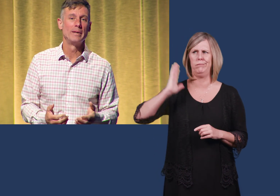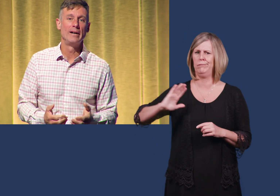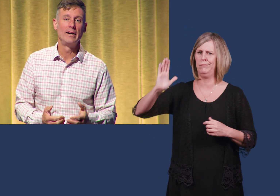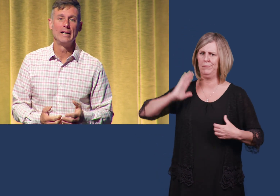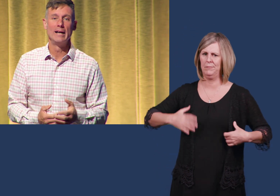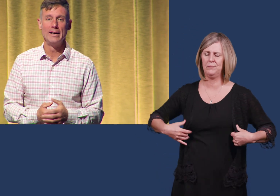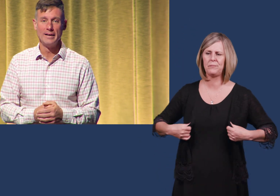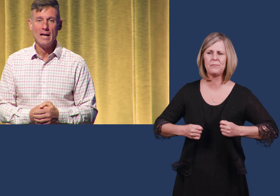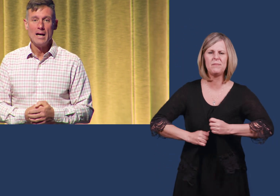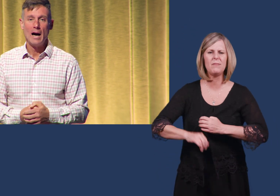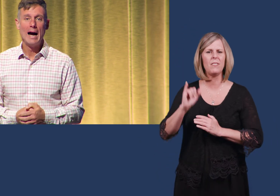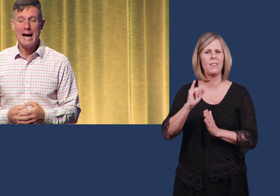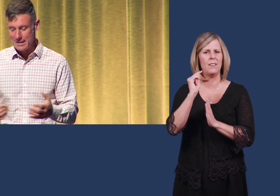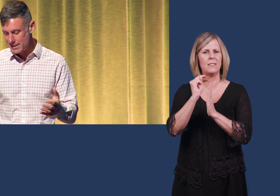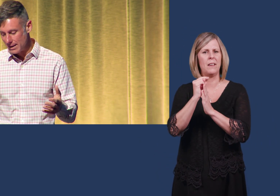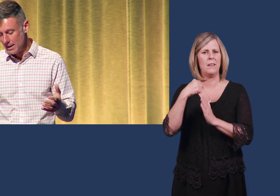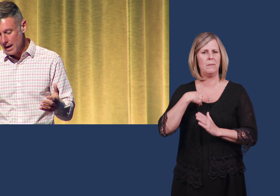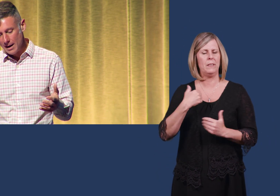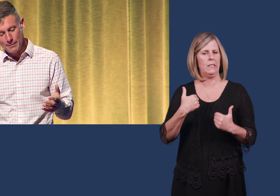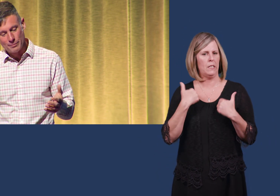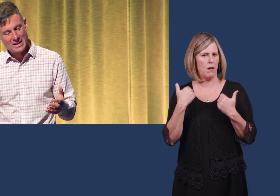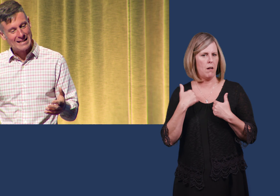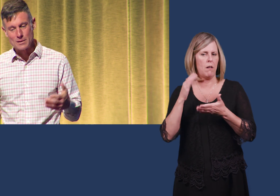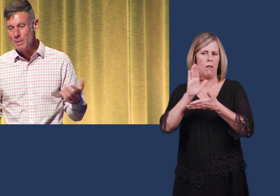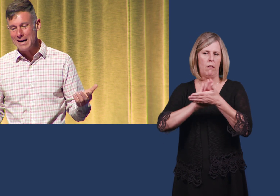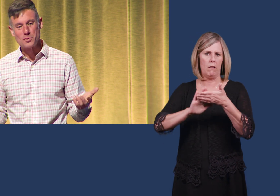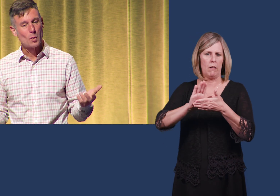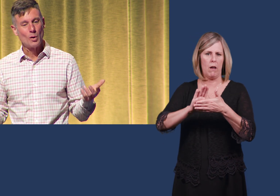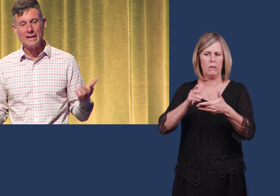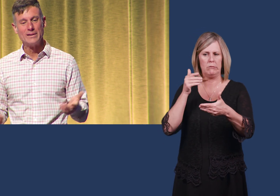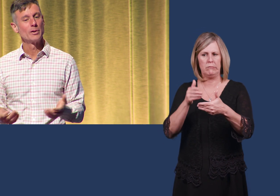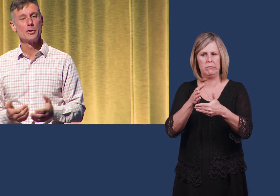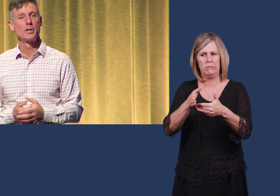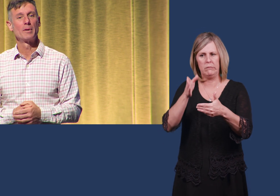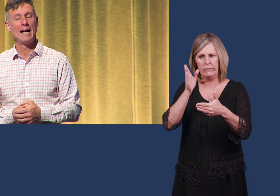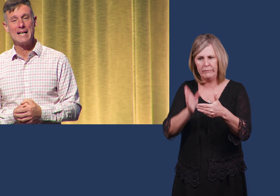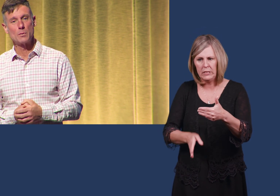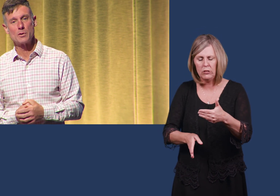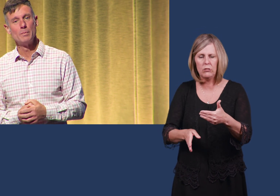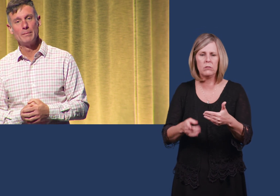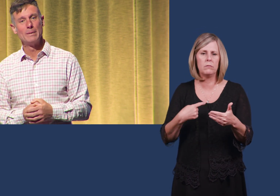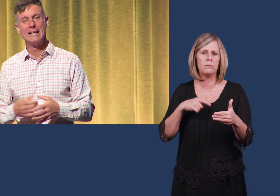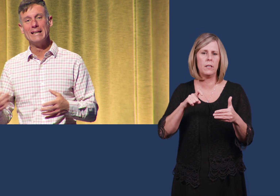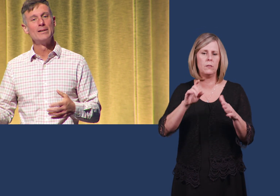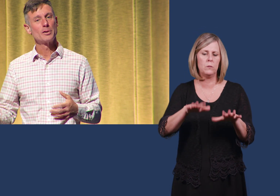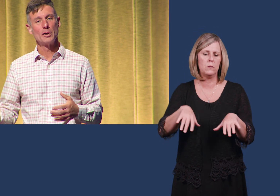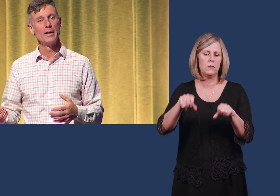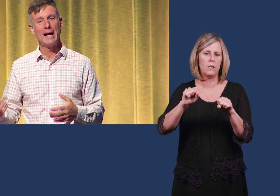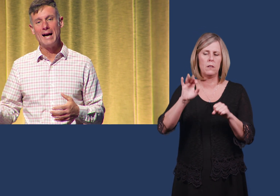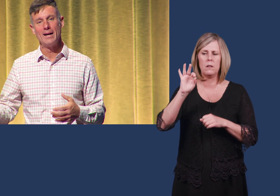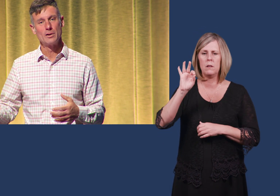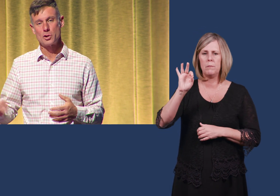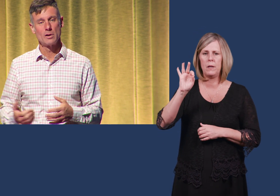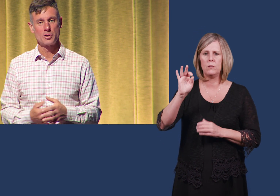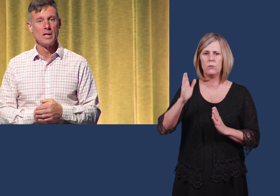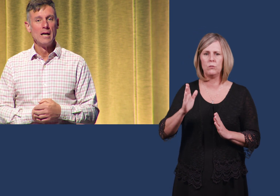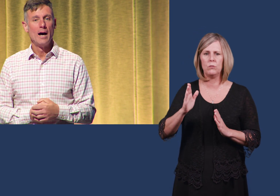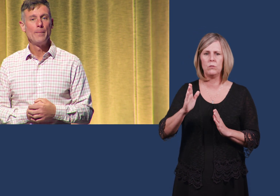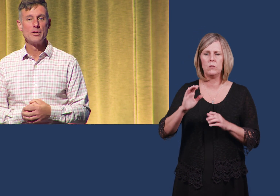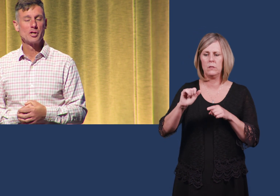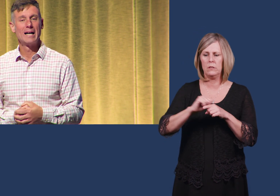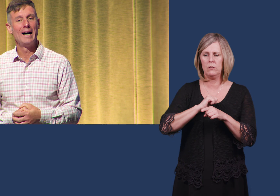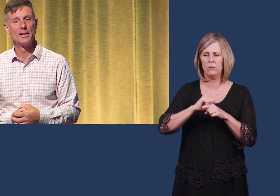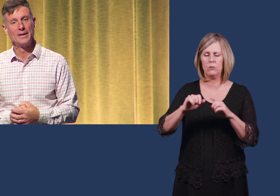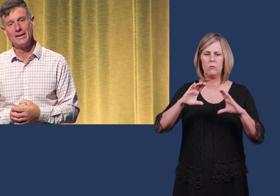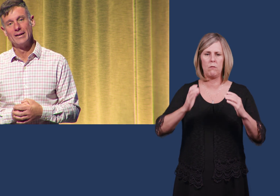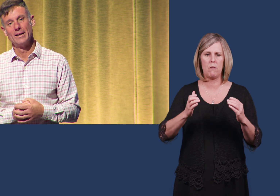up seminary, and I had to take this pastoral internship class, which meant being an intern at a church up